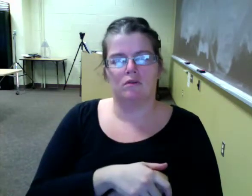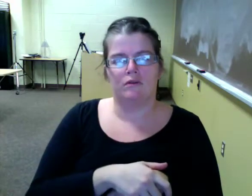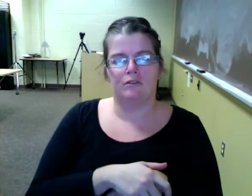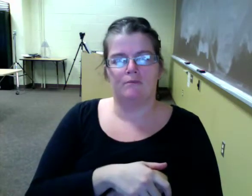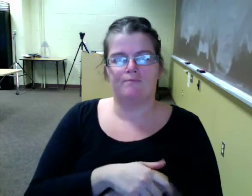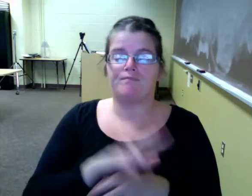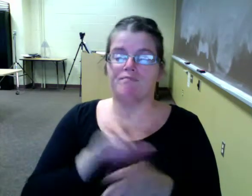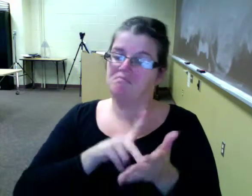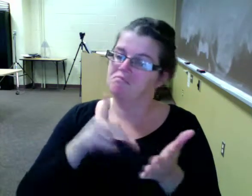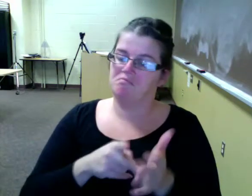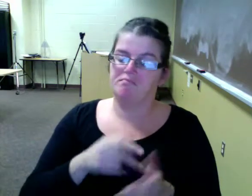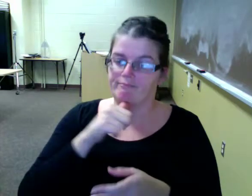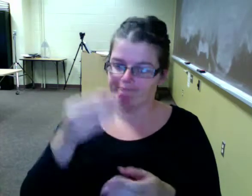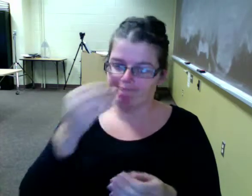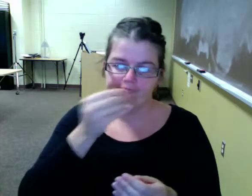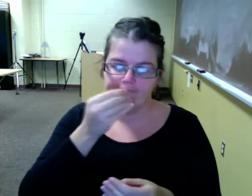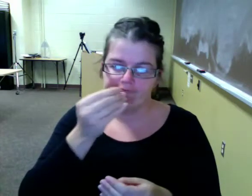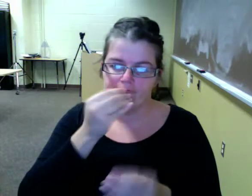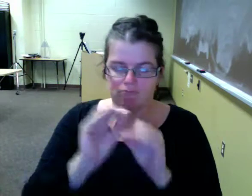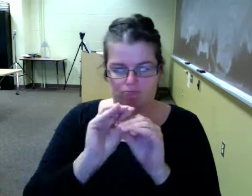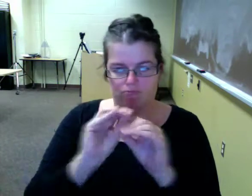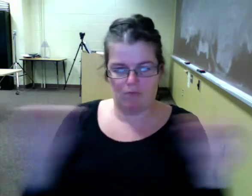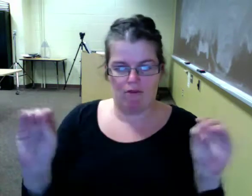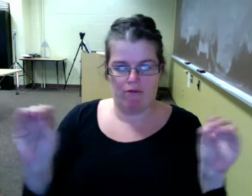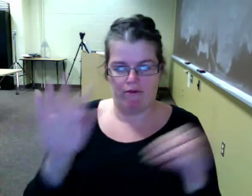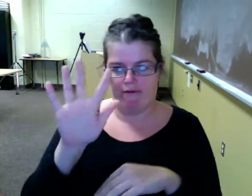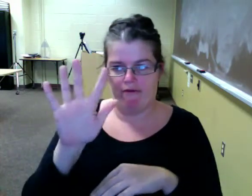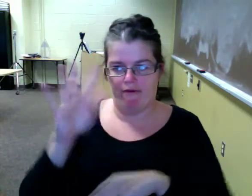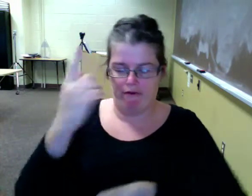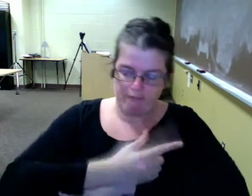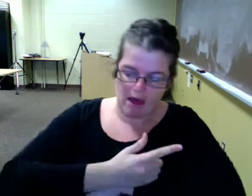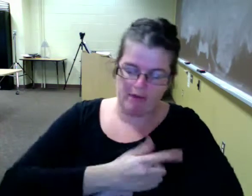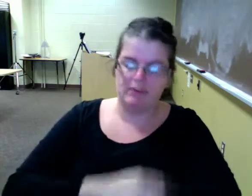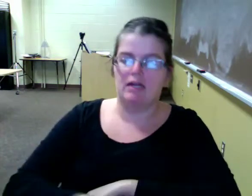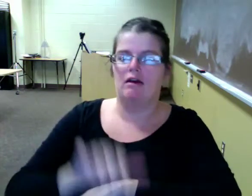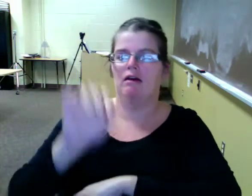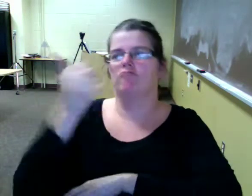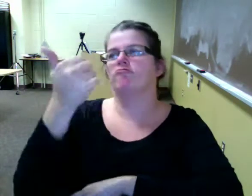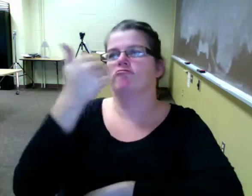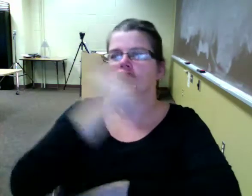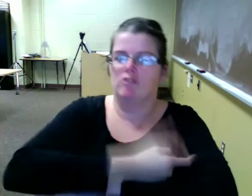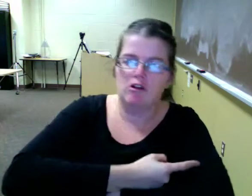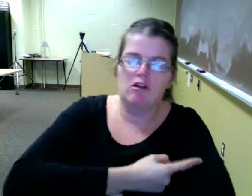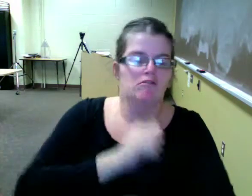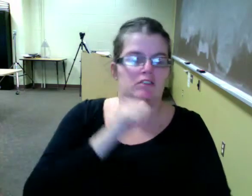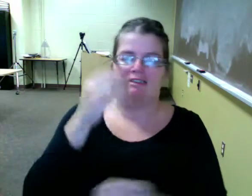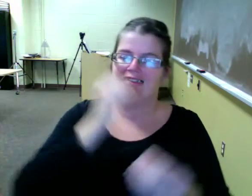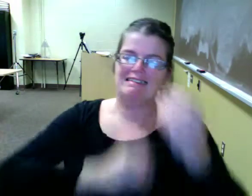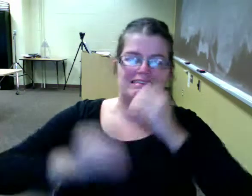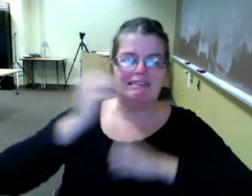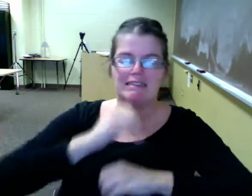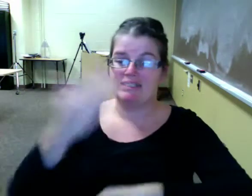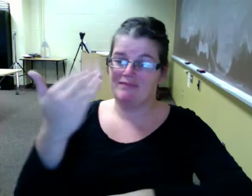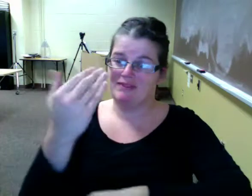eat. He didn't eat for 5 days, didn't eat for 10 days, for 15 days. And I would go over and I'd